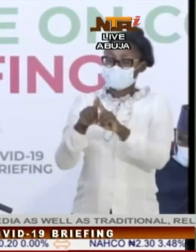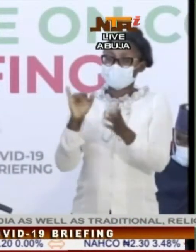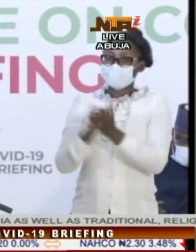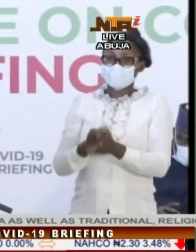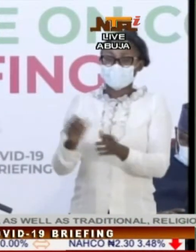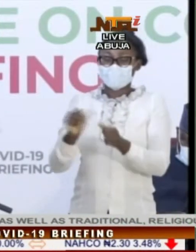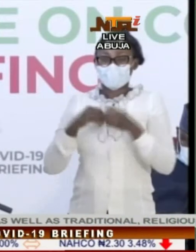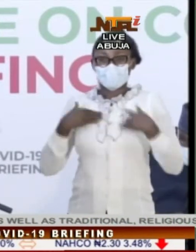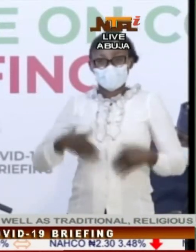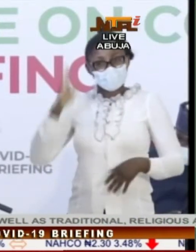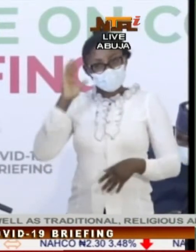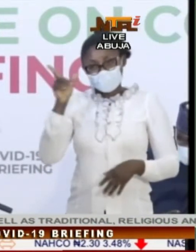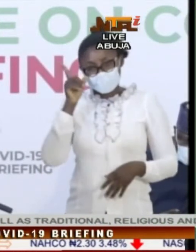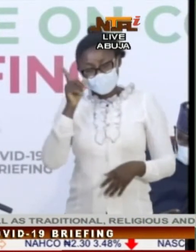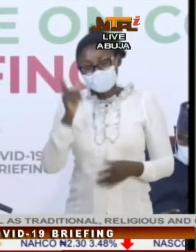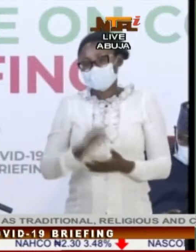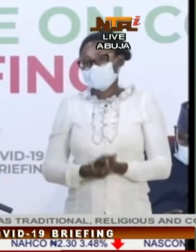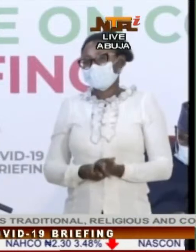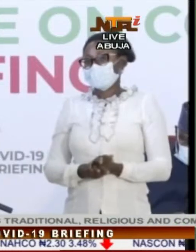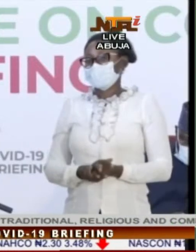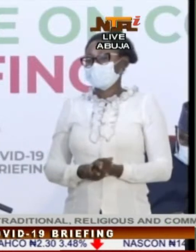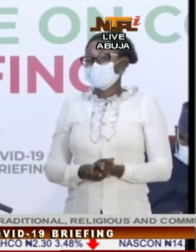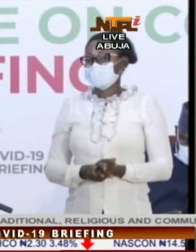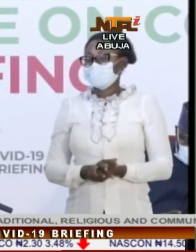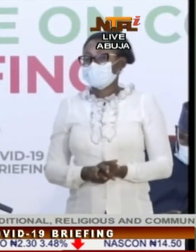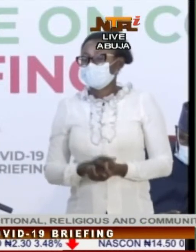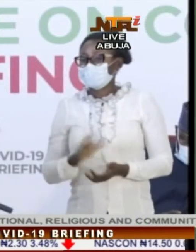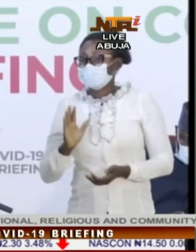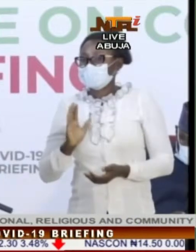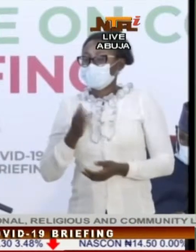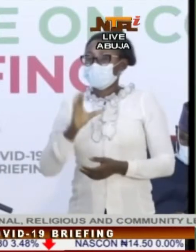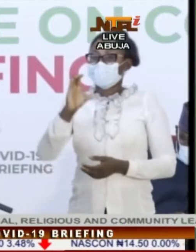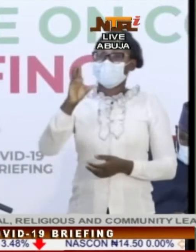aware. The nationwide curfew of 12